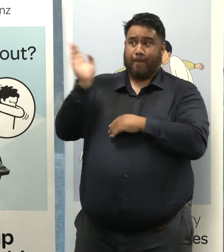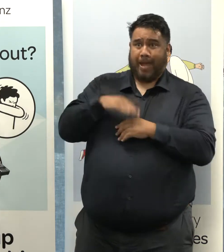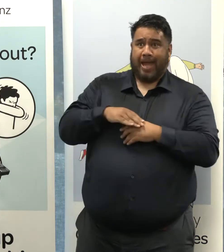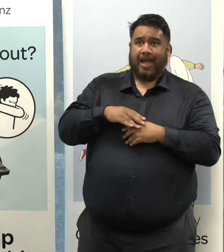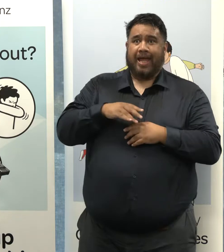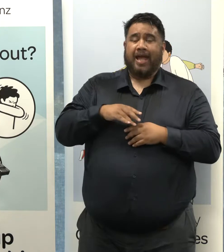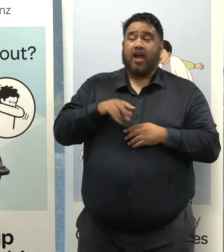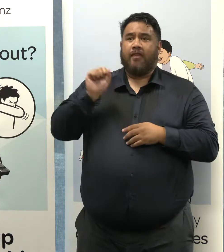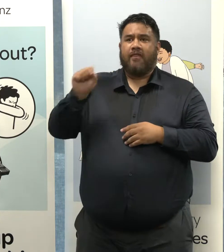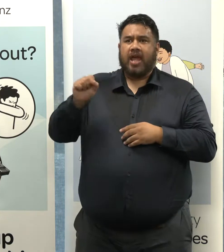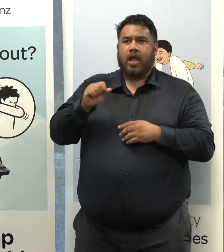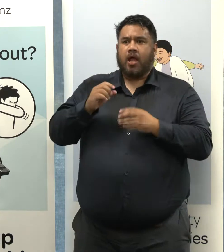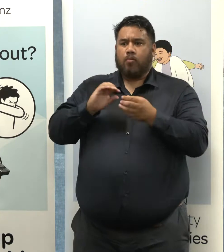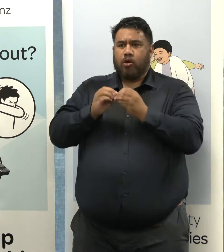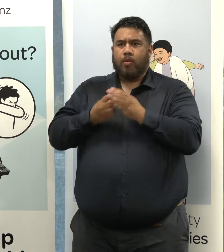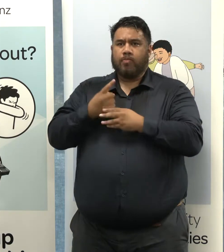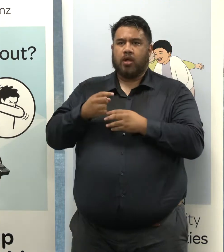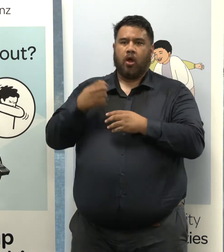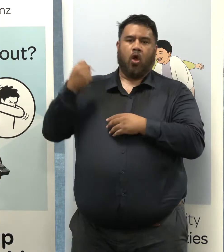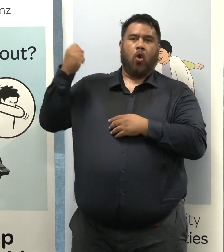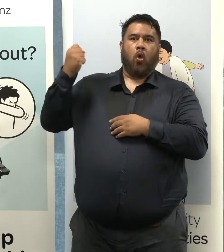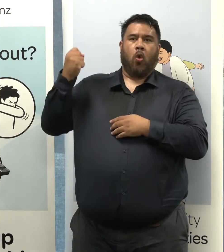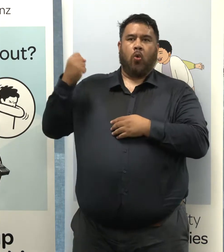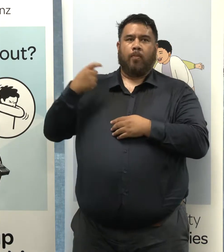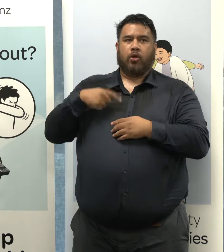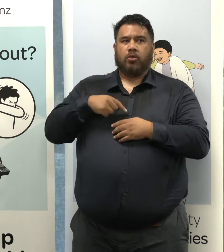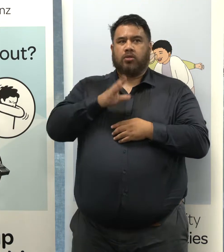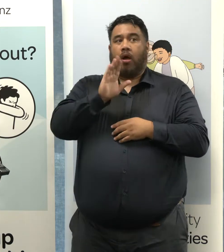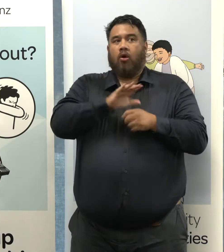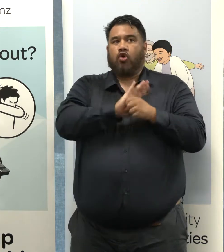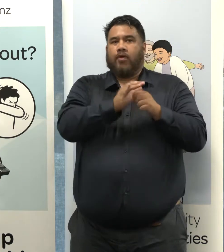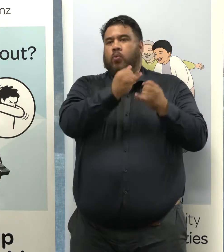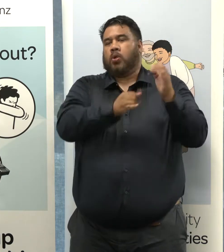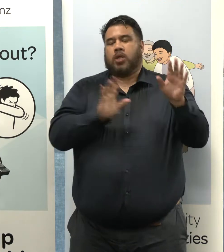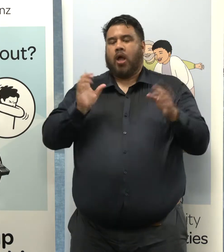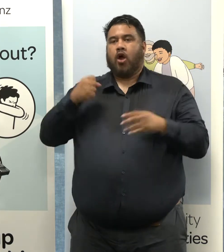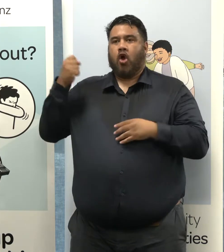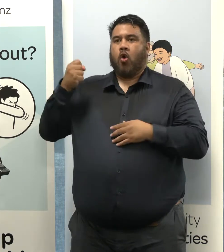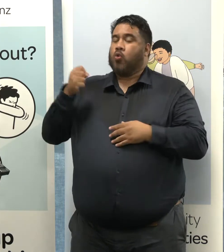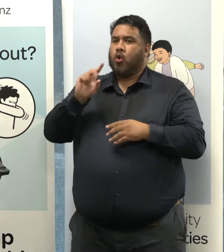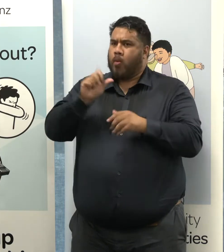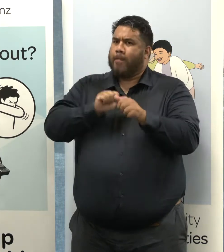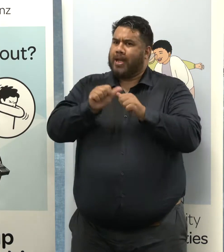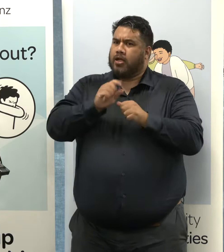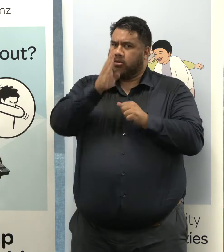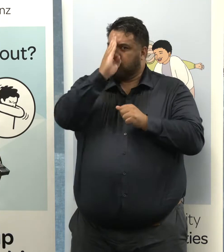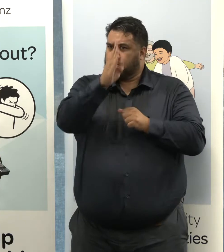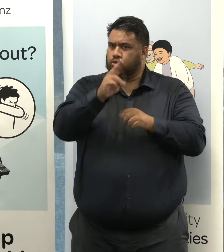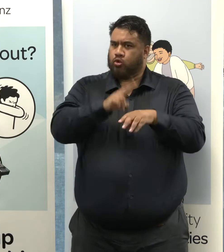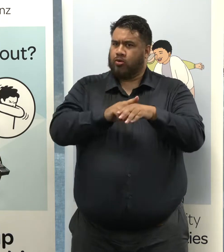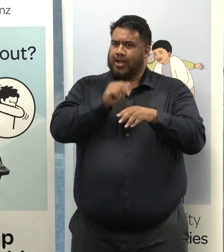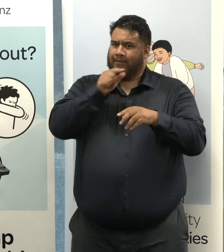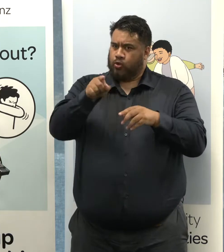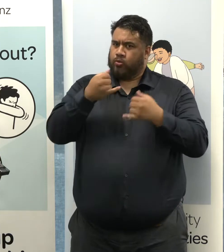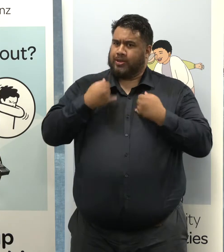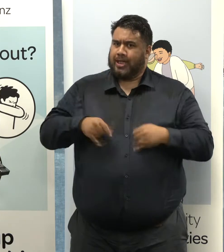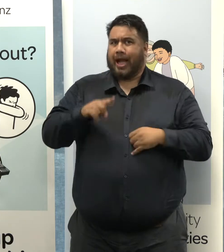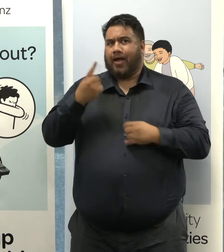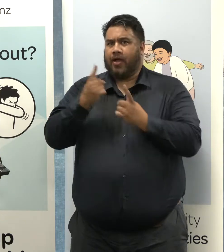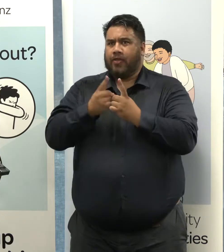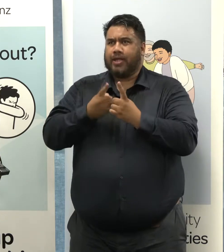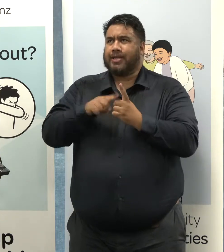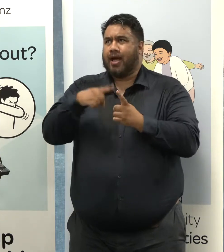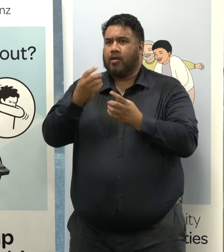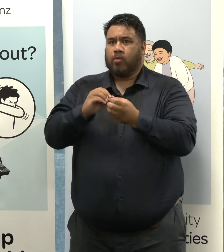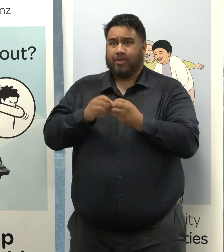let things ride for a while. And please don't let things ride. Please be in touch with your general practice if you need to, because that's what we're there